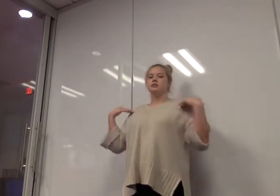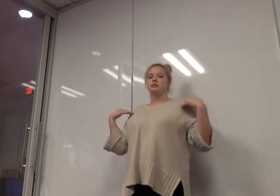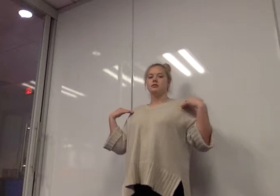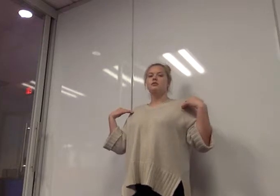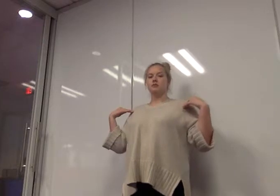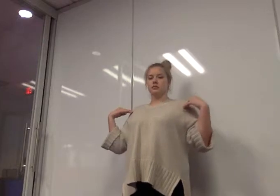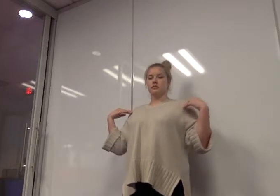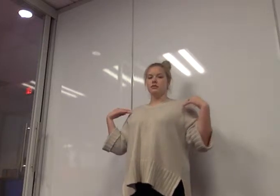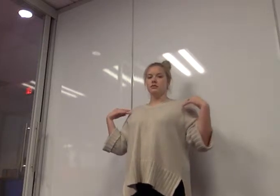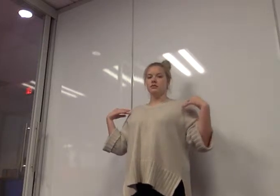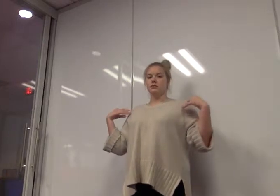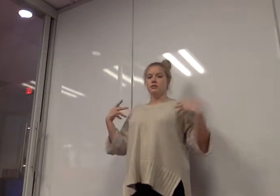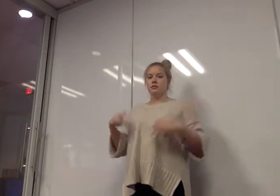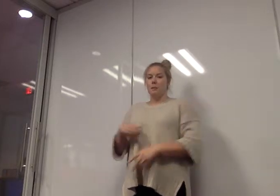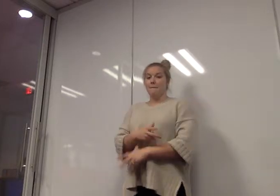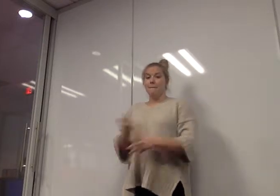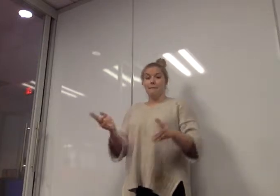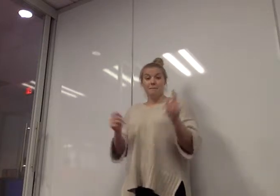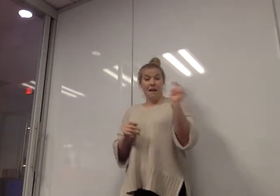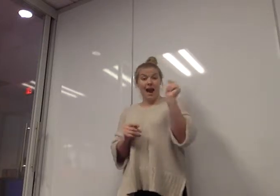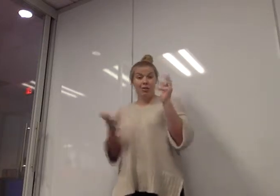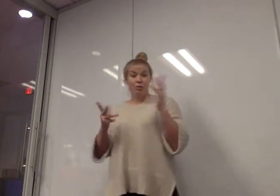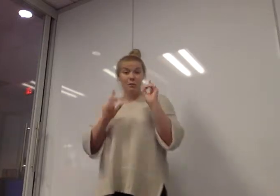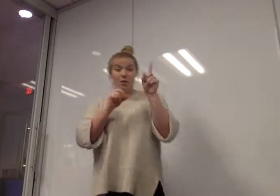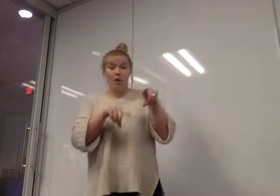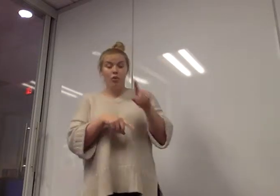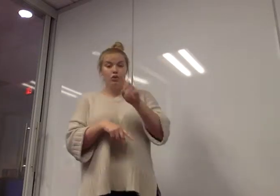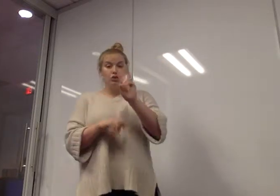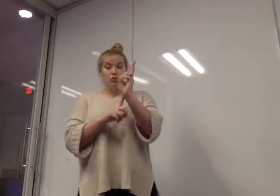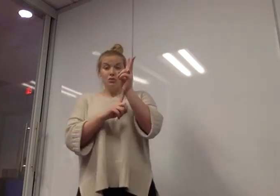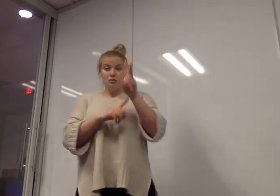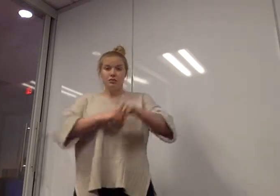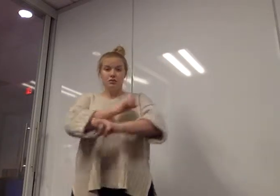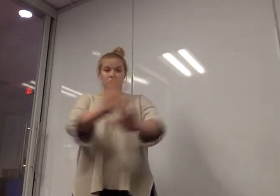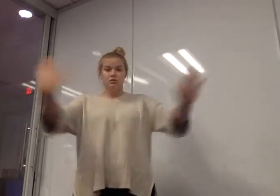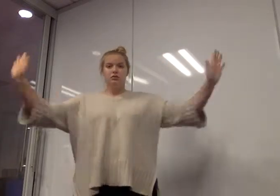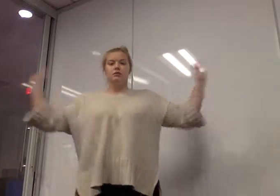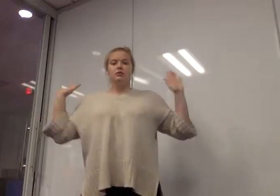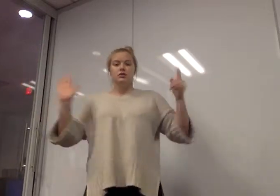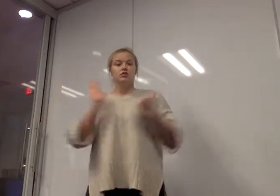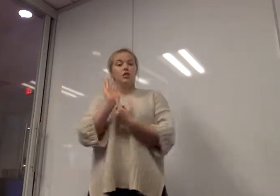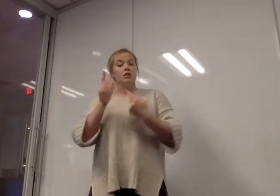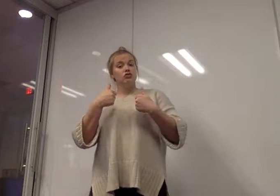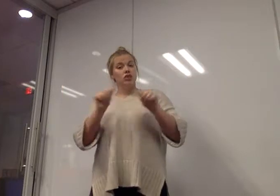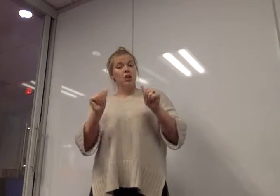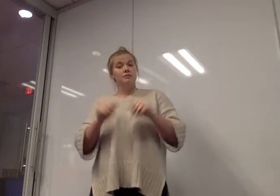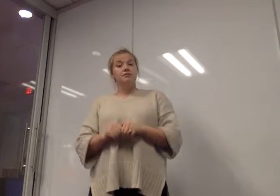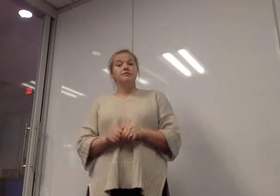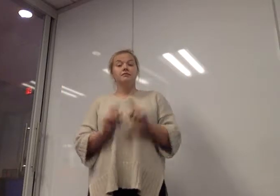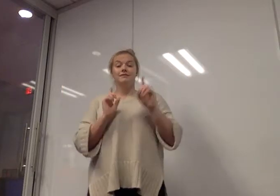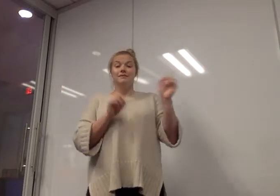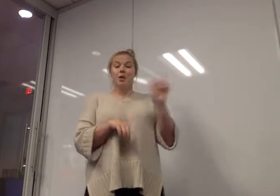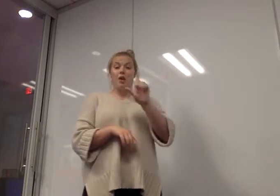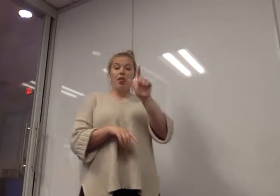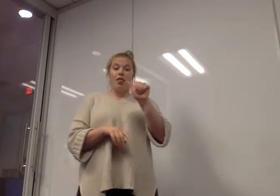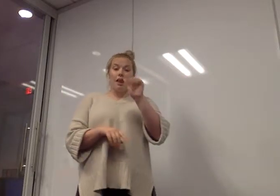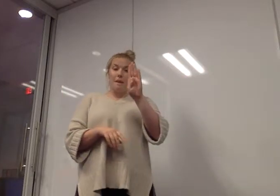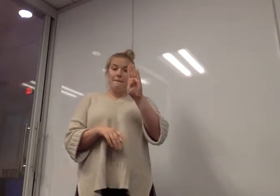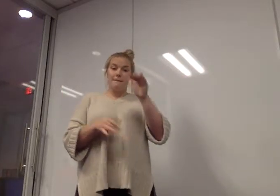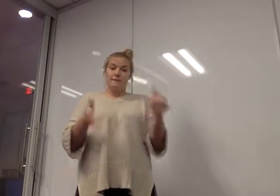bathroom, right? Do that, find 2 minutes. So that's what we want to test, okay? So we bring people into a lab, and they do either